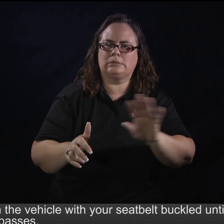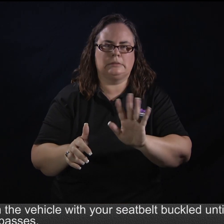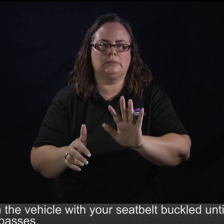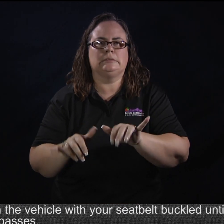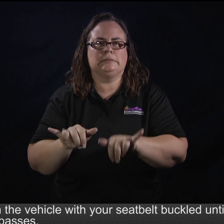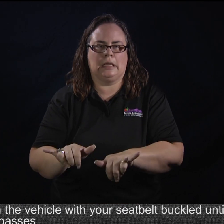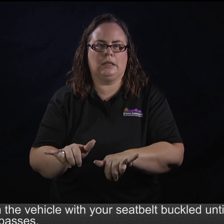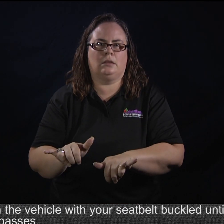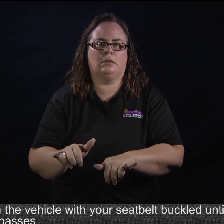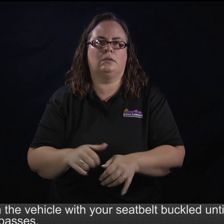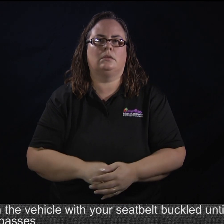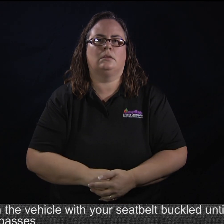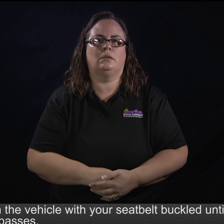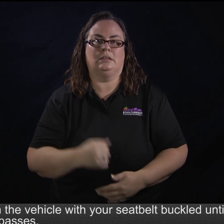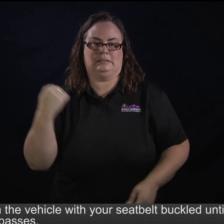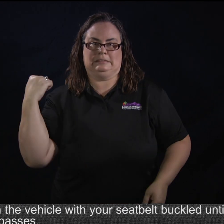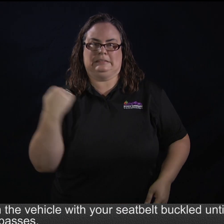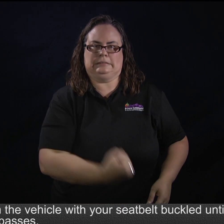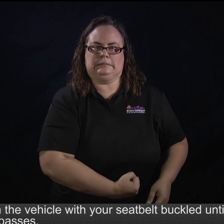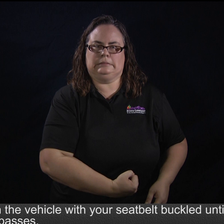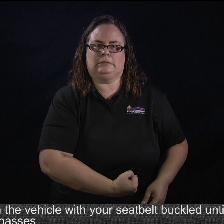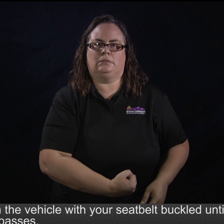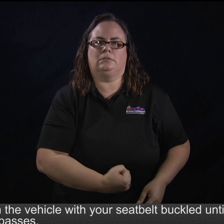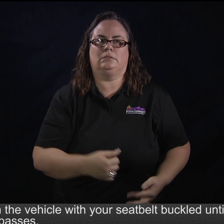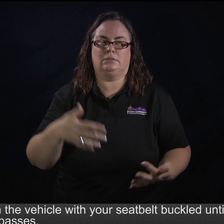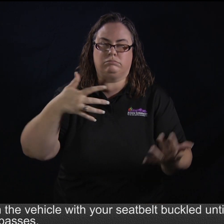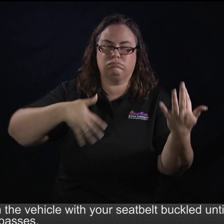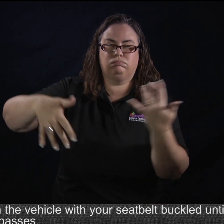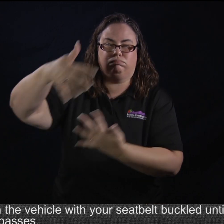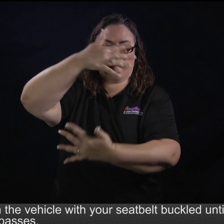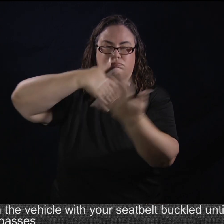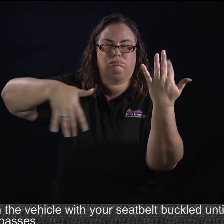Stay in the vehicle with your seat belt buckled until the storm passes.